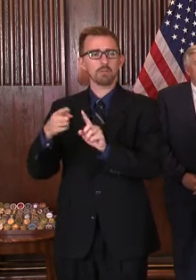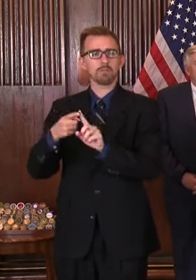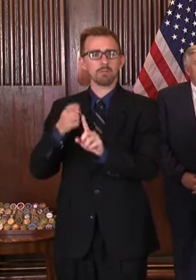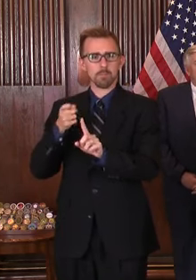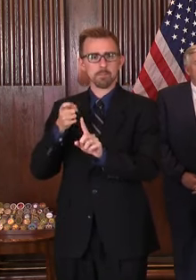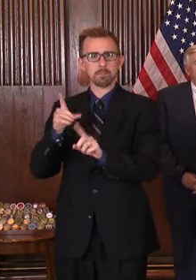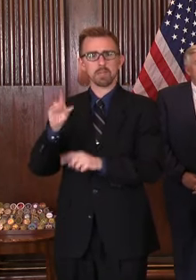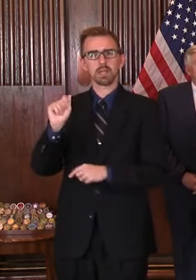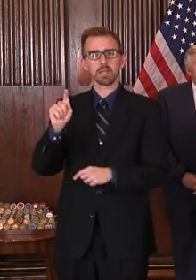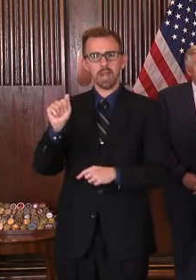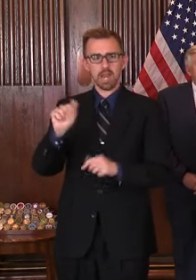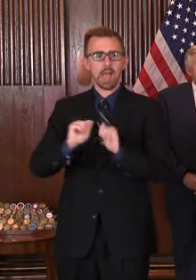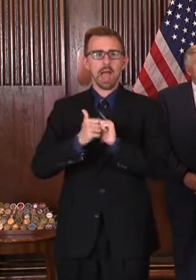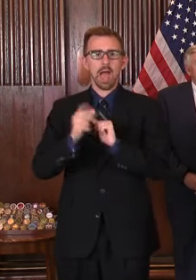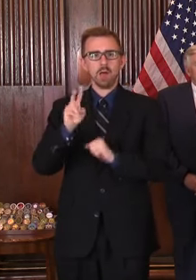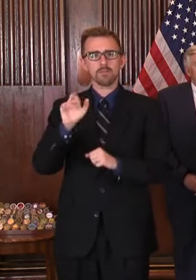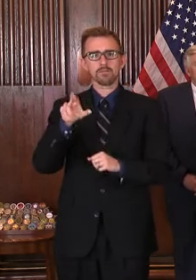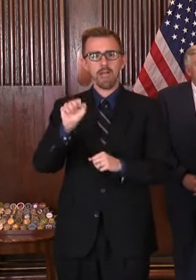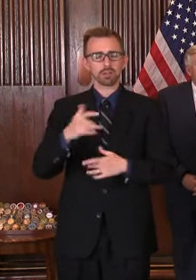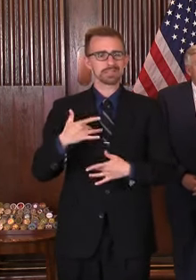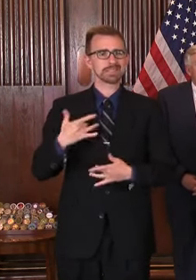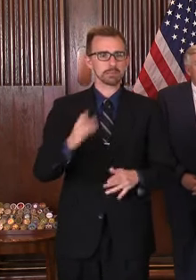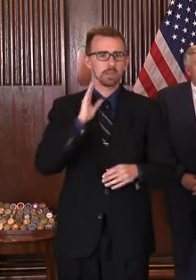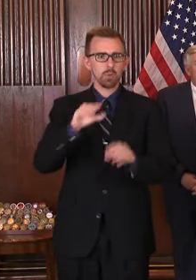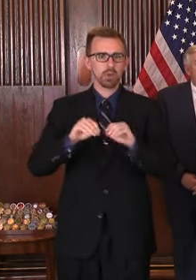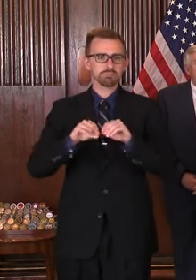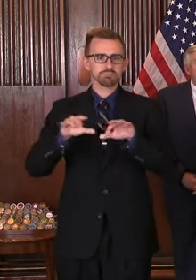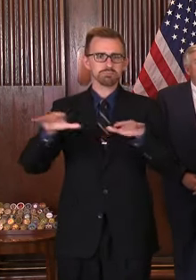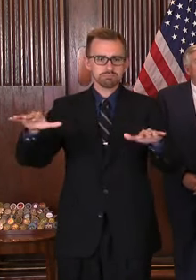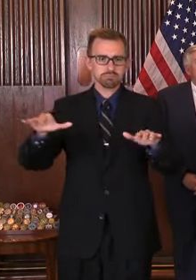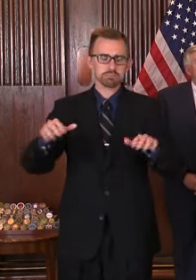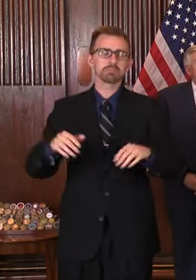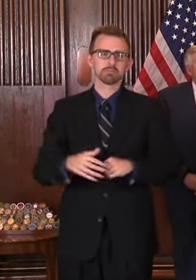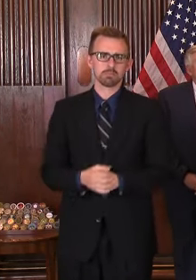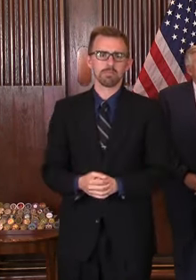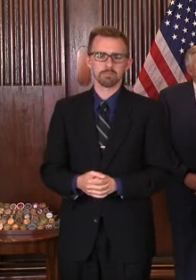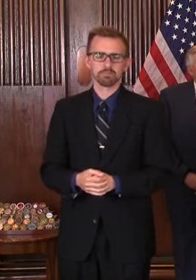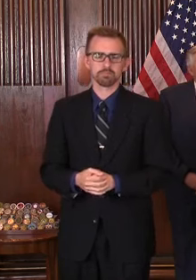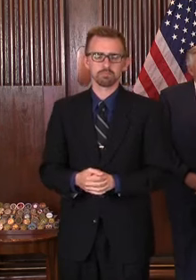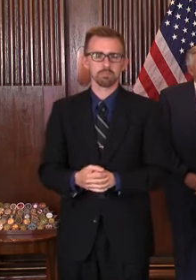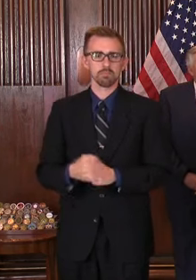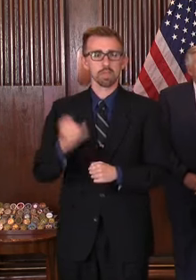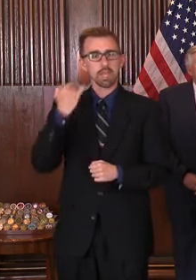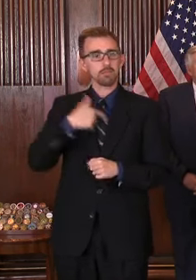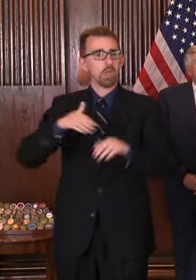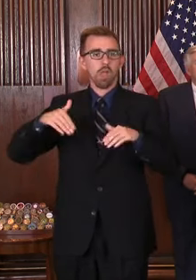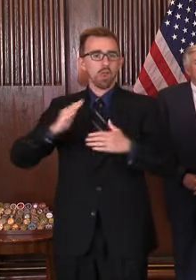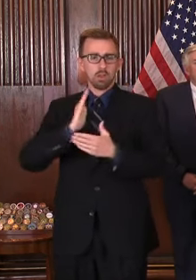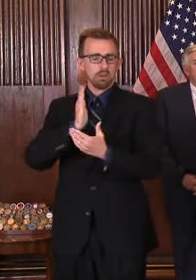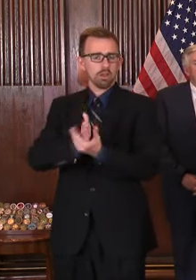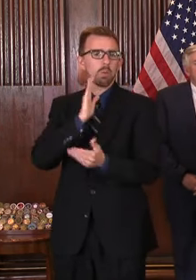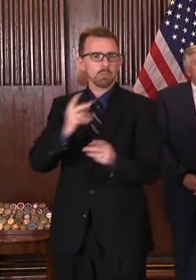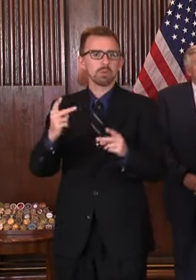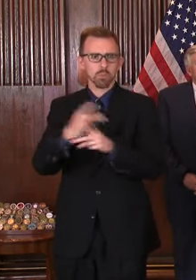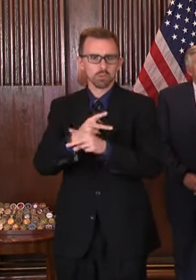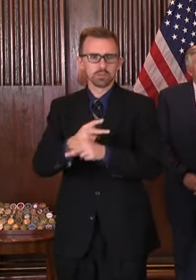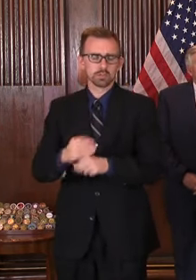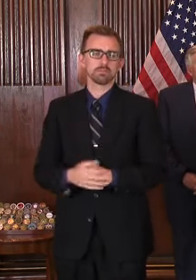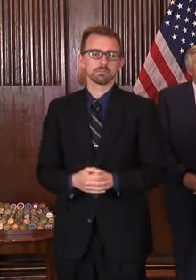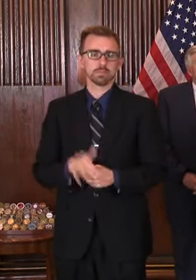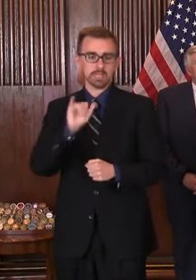on data of how the virus usually would typically replicate if these interventions weren't in place. So by putting